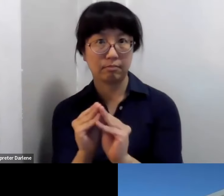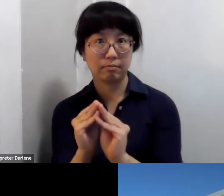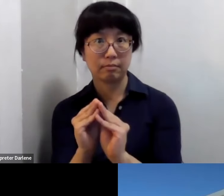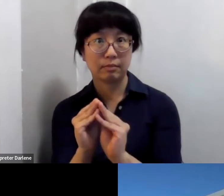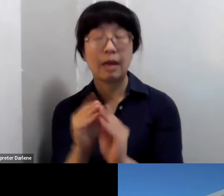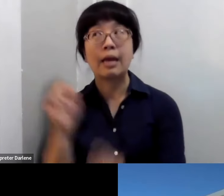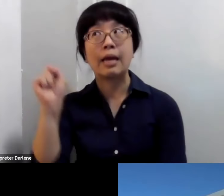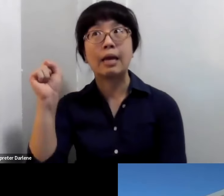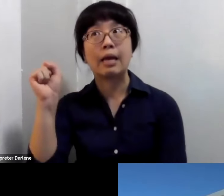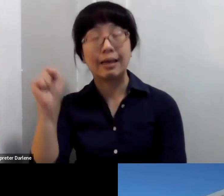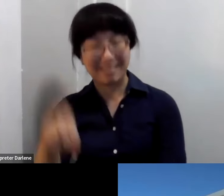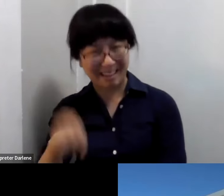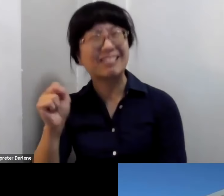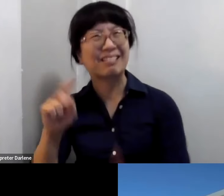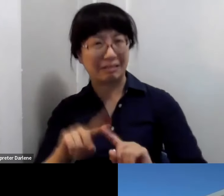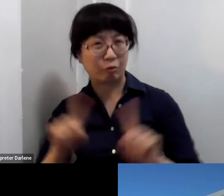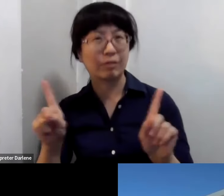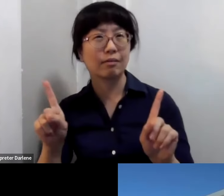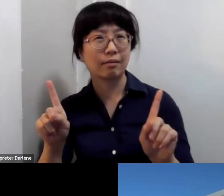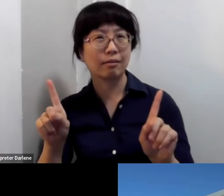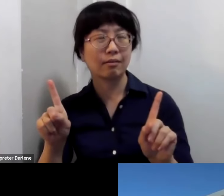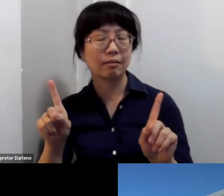yes, there is differences between